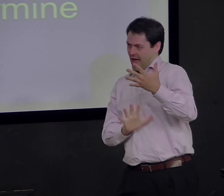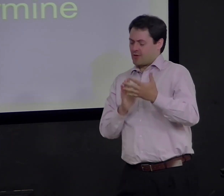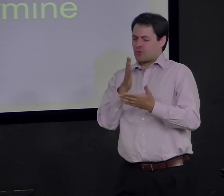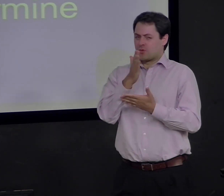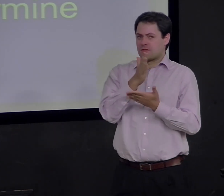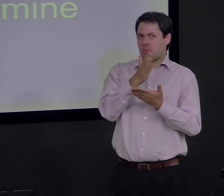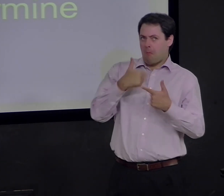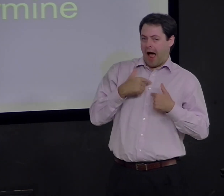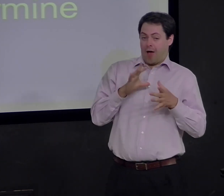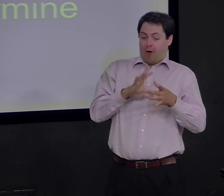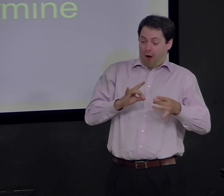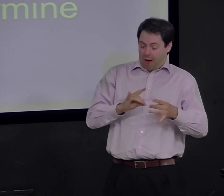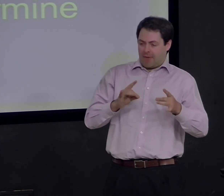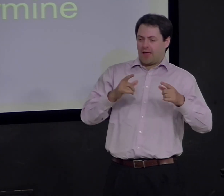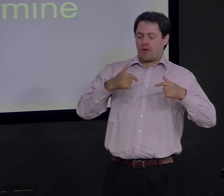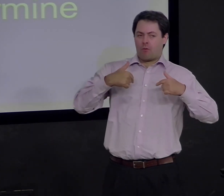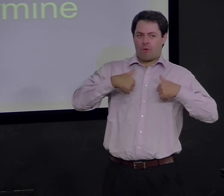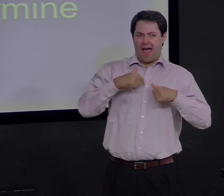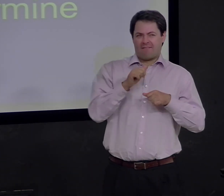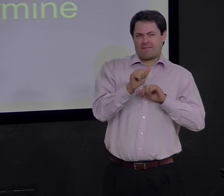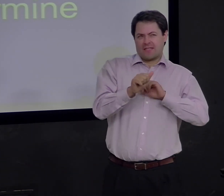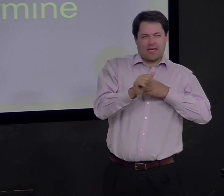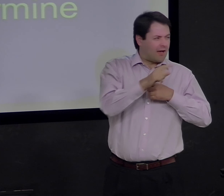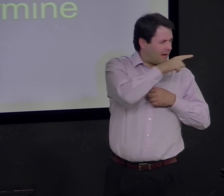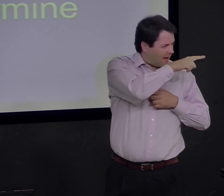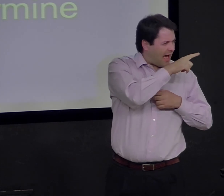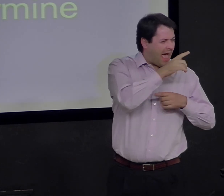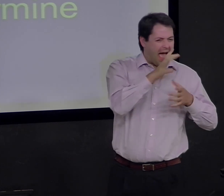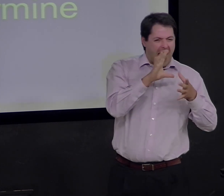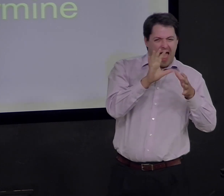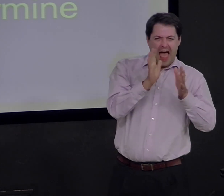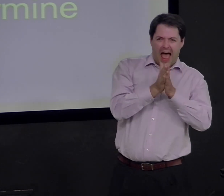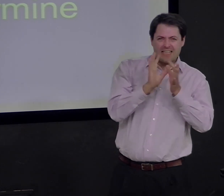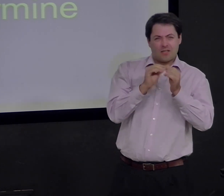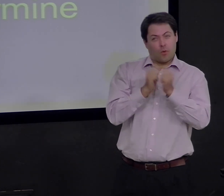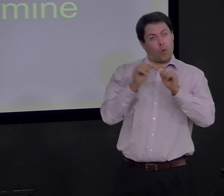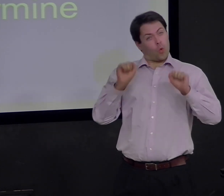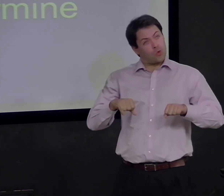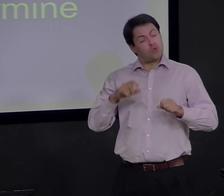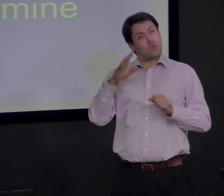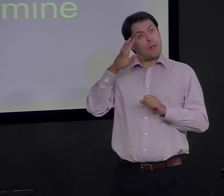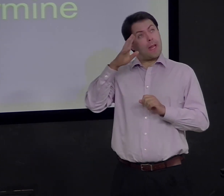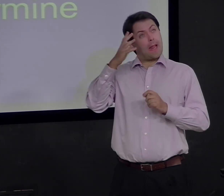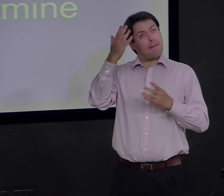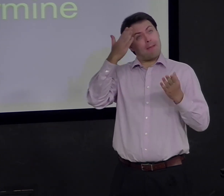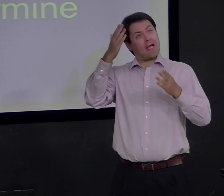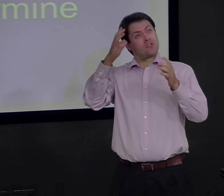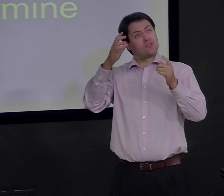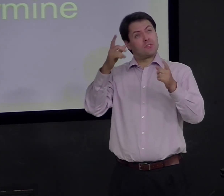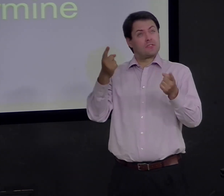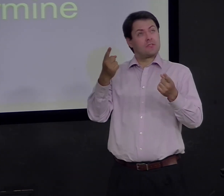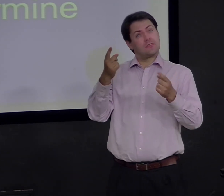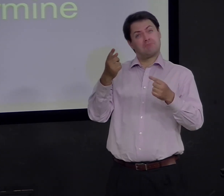and other sign languages come from languages just because people have moved around the globe.